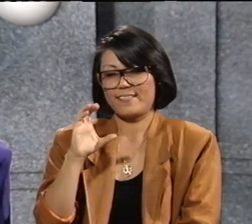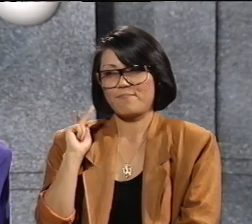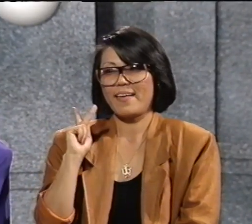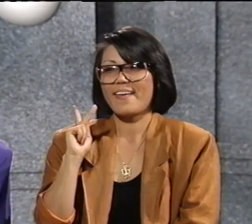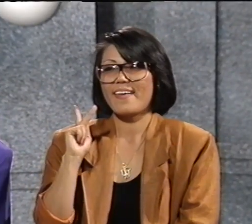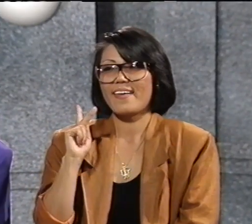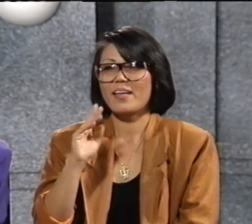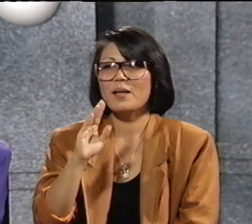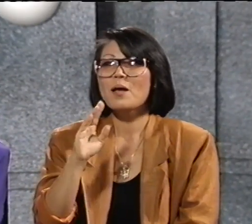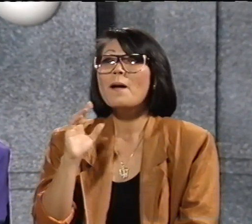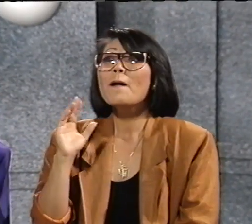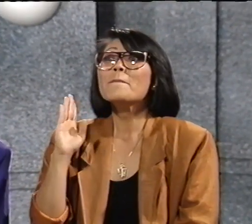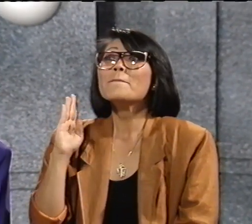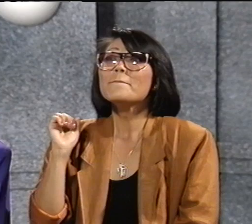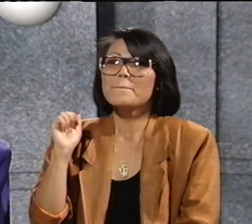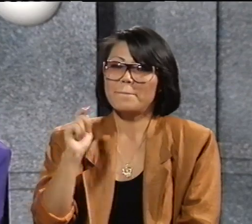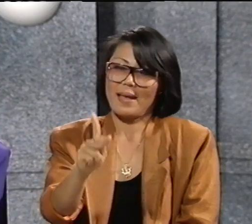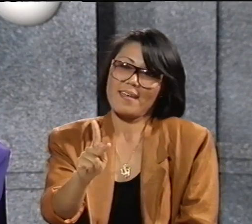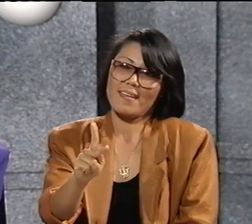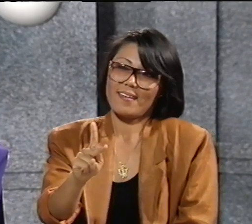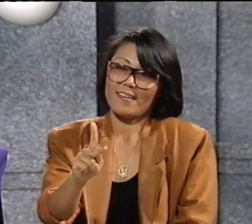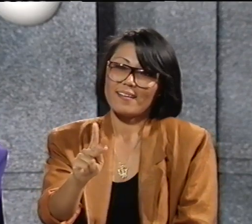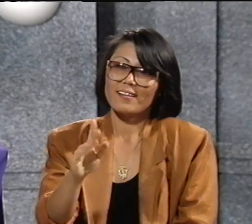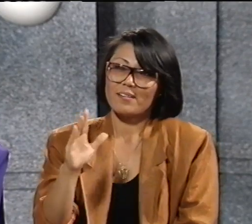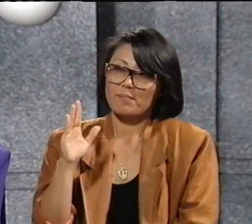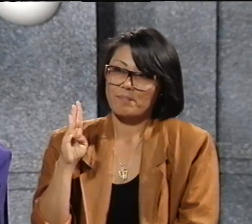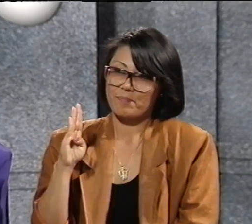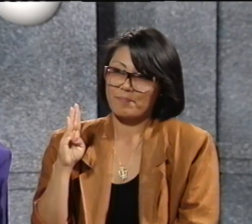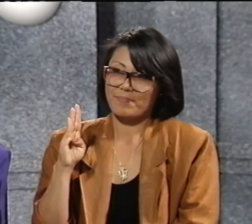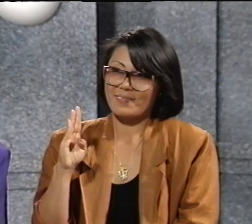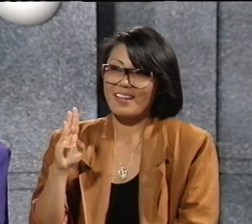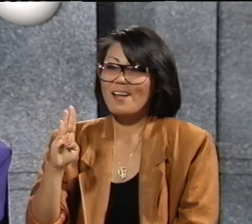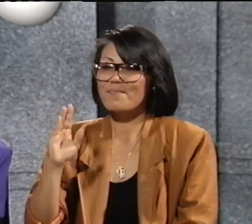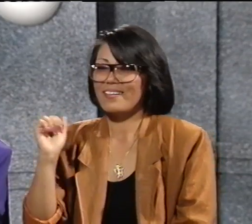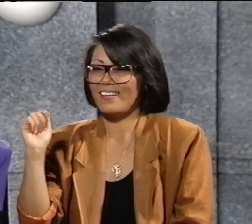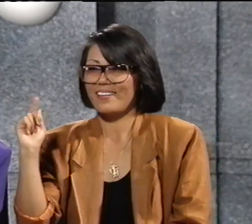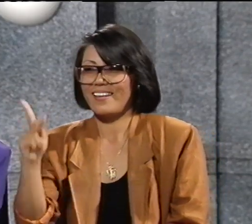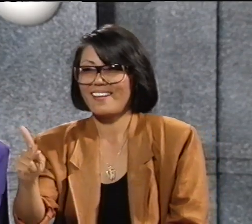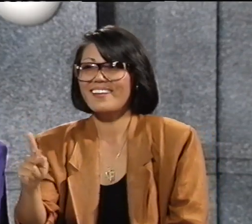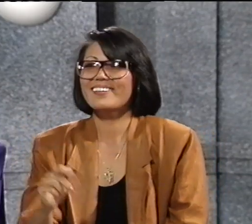The way you sign back shows the direction that the object is moving.